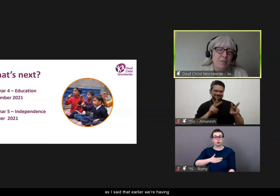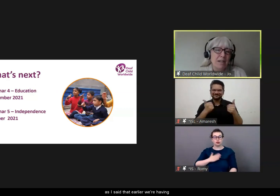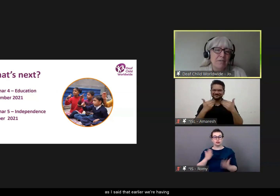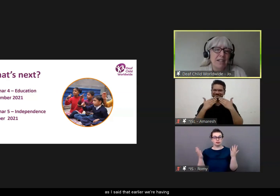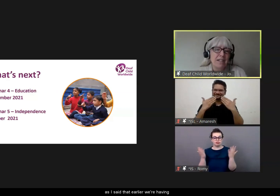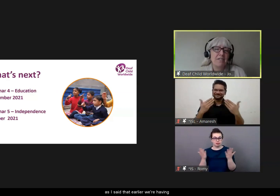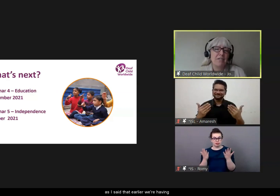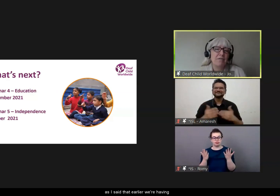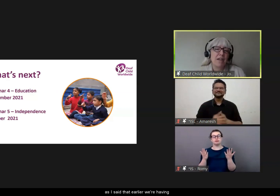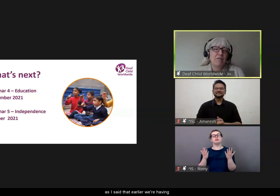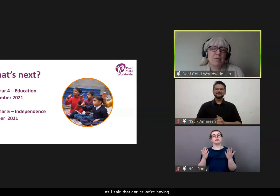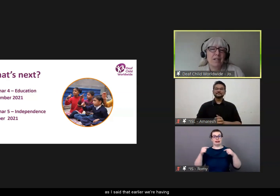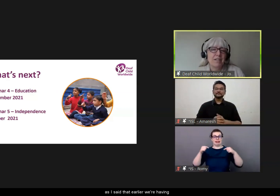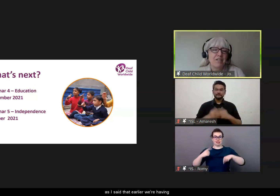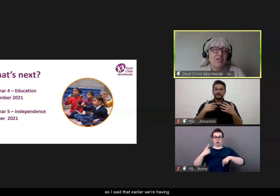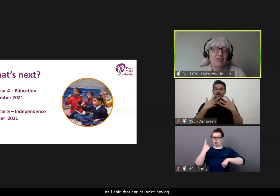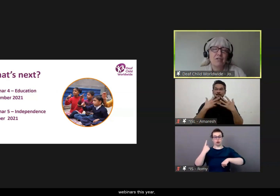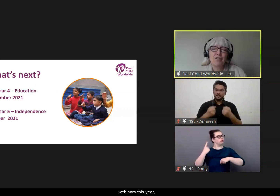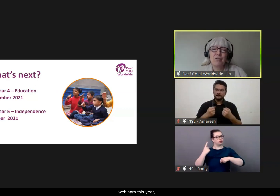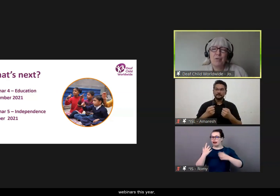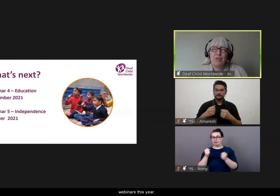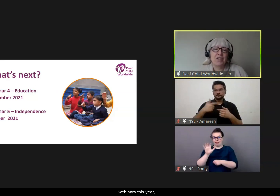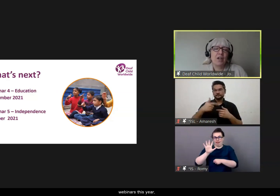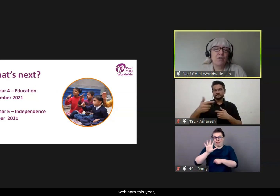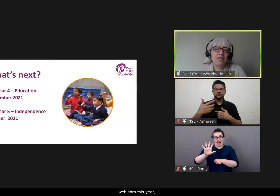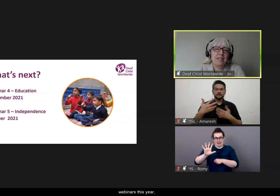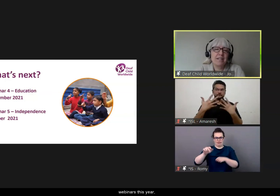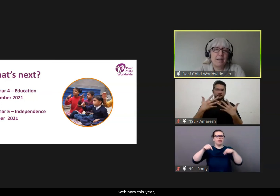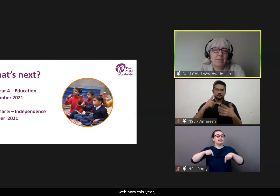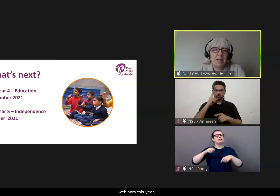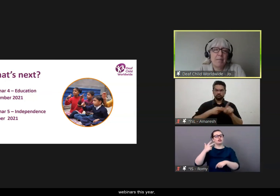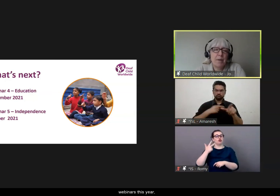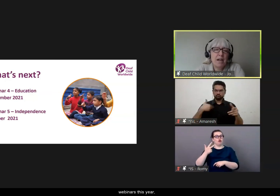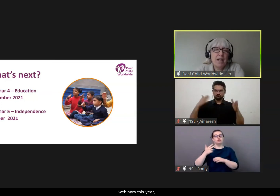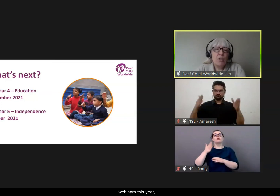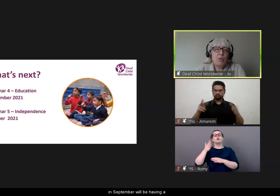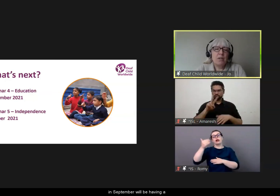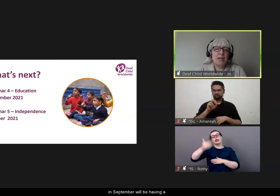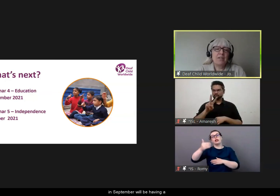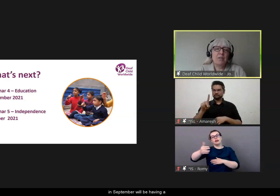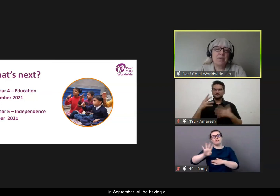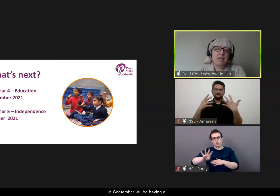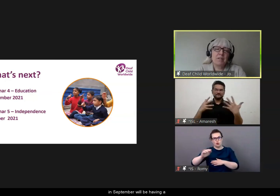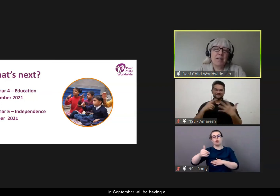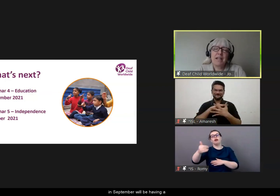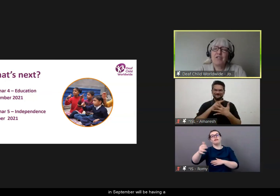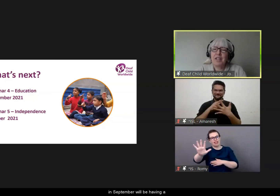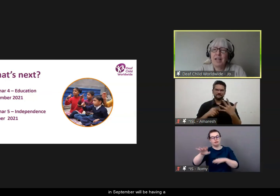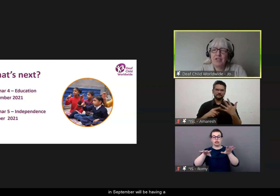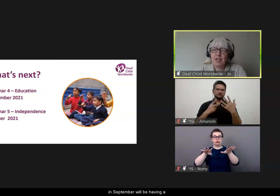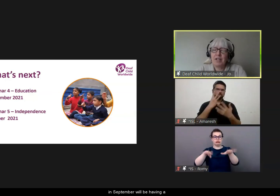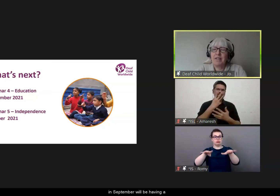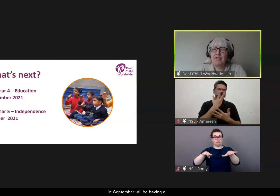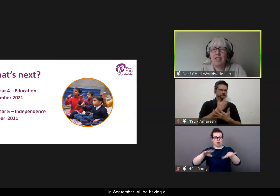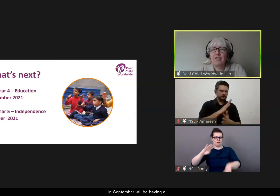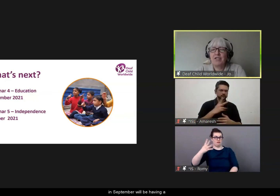earlier, we're having a series of 5 webinars this year. There are 2 more to go. And in September, we'll be having a webinar about